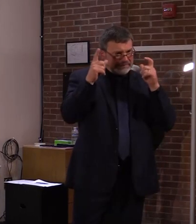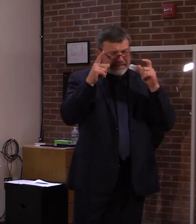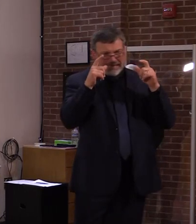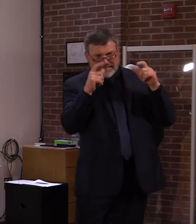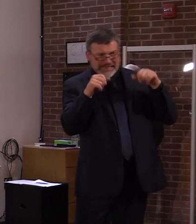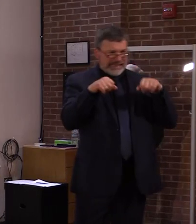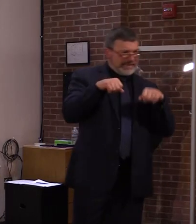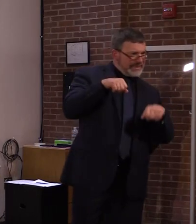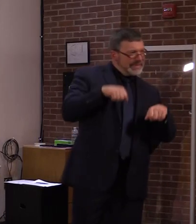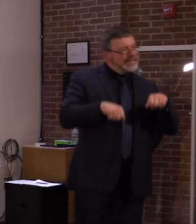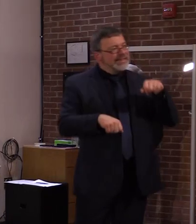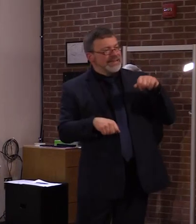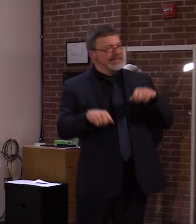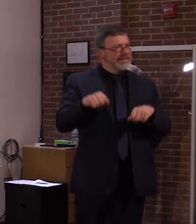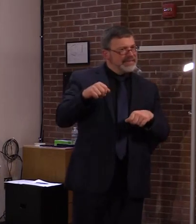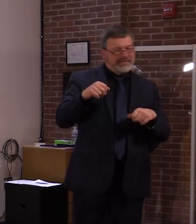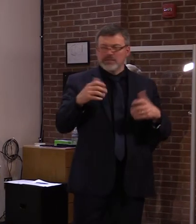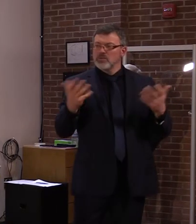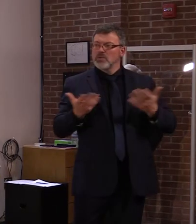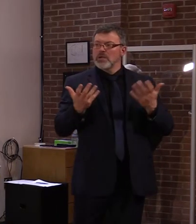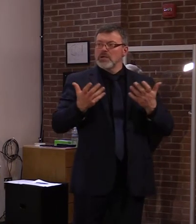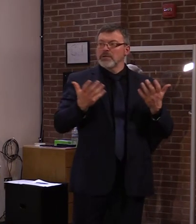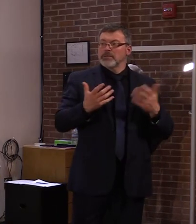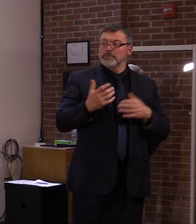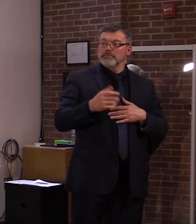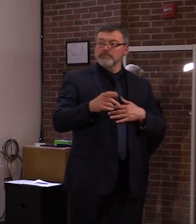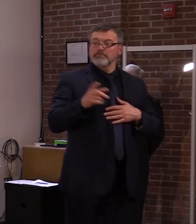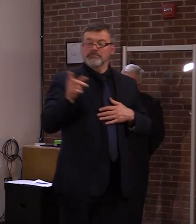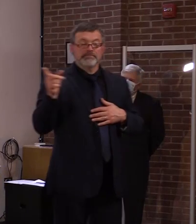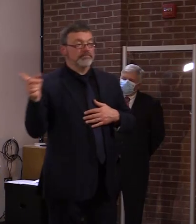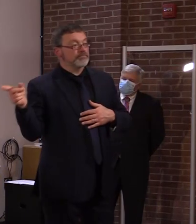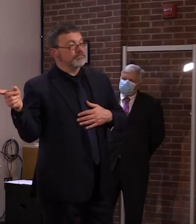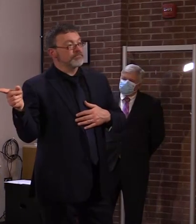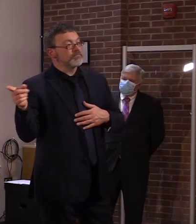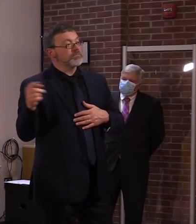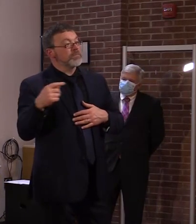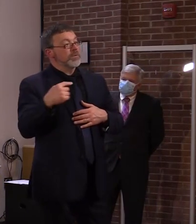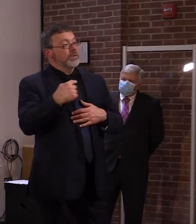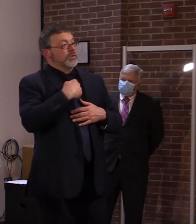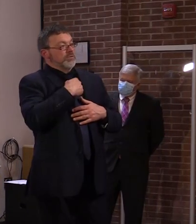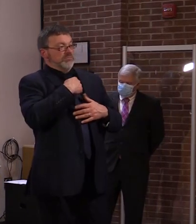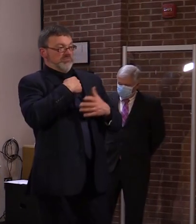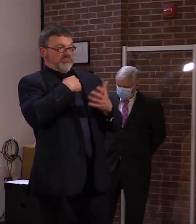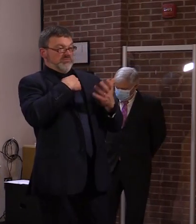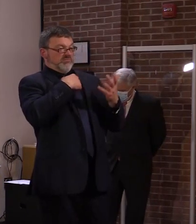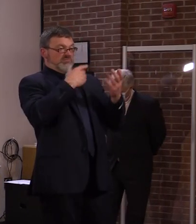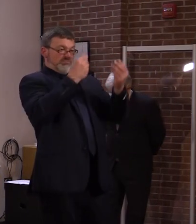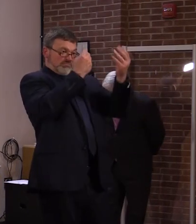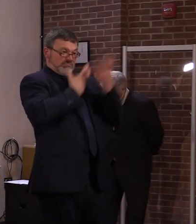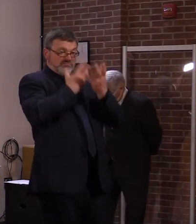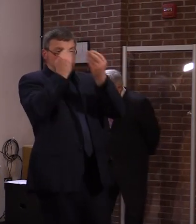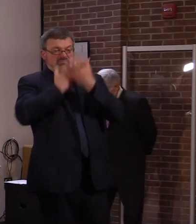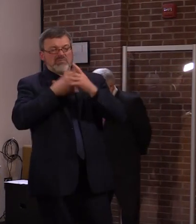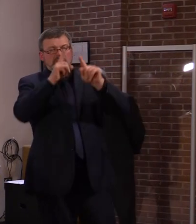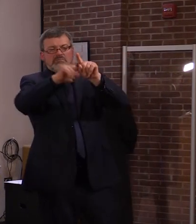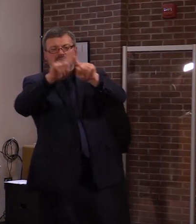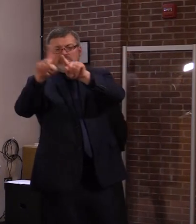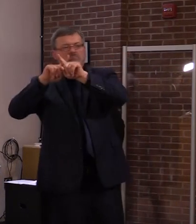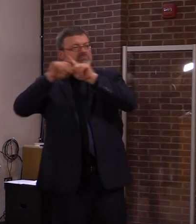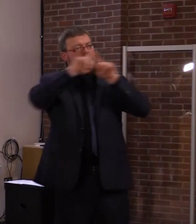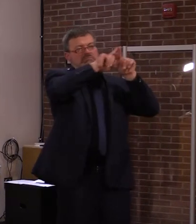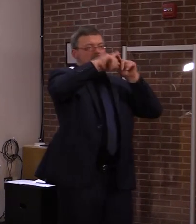this? Well, no, we do hear many different opinions on whether a mask mandate is effective or